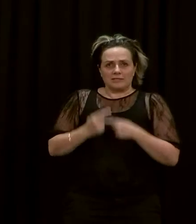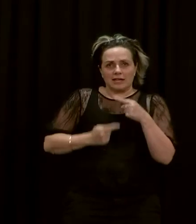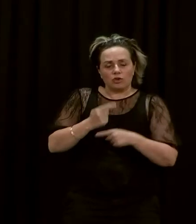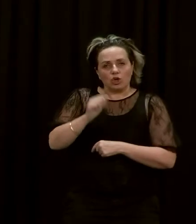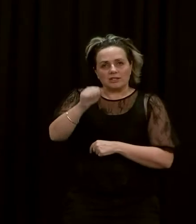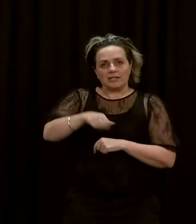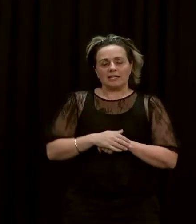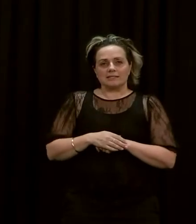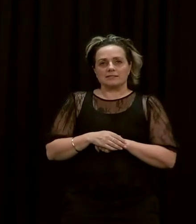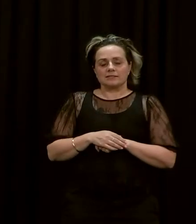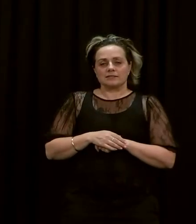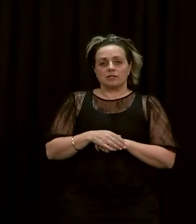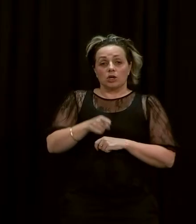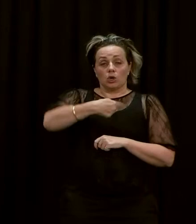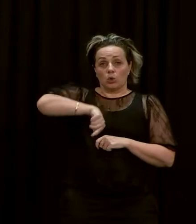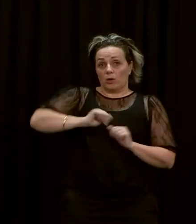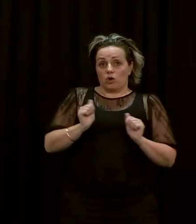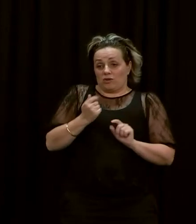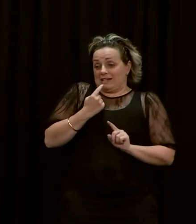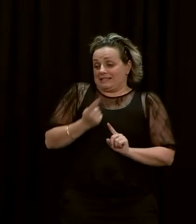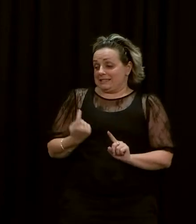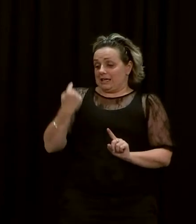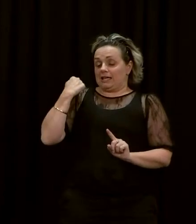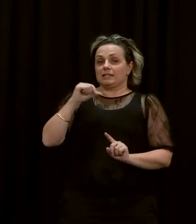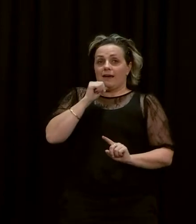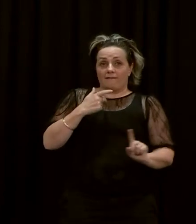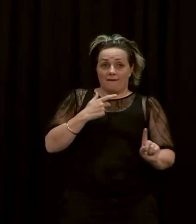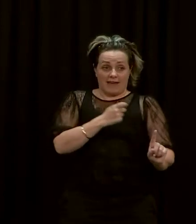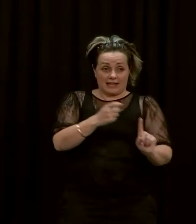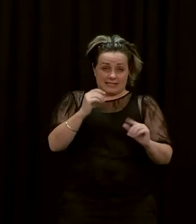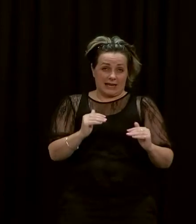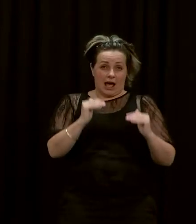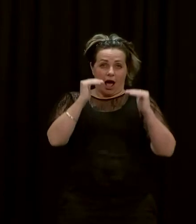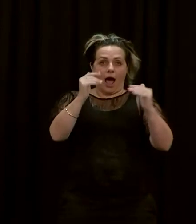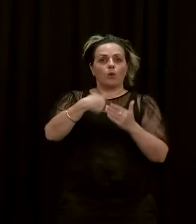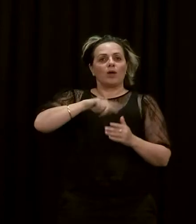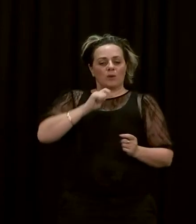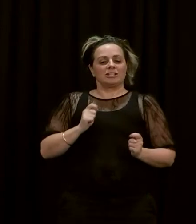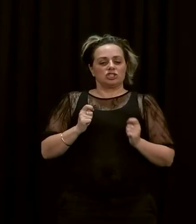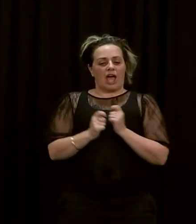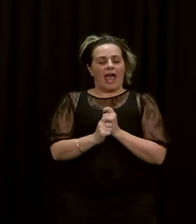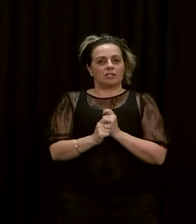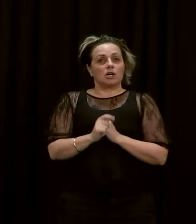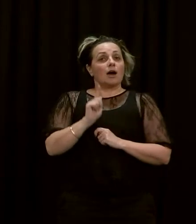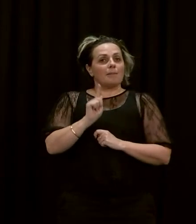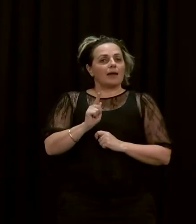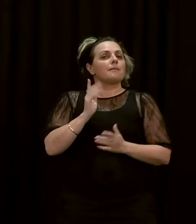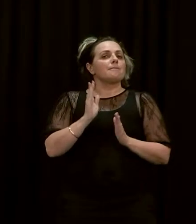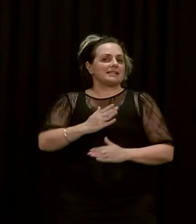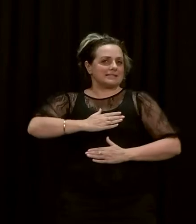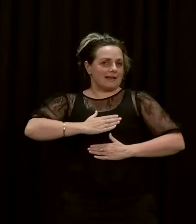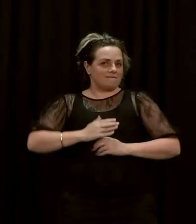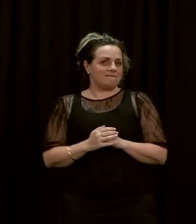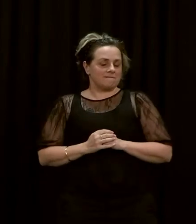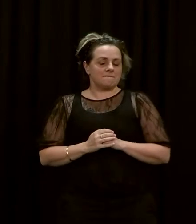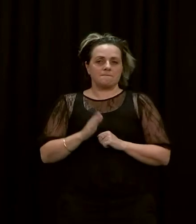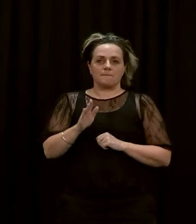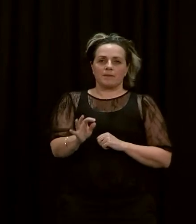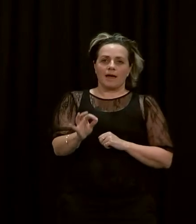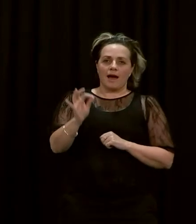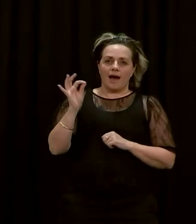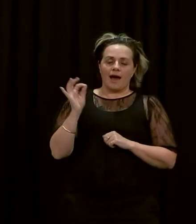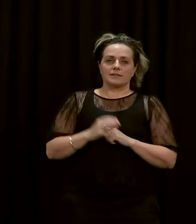we said when we had a highly vaccinated population we would do things differently, but safely, and we will. How different is the